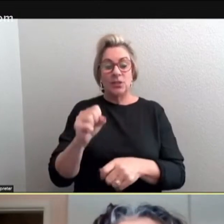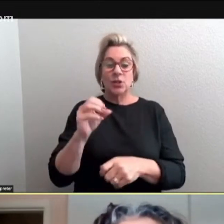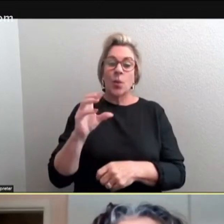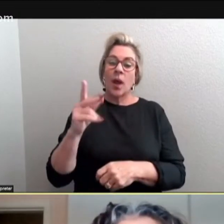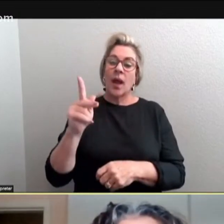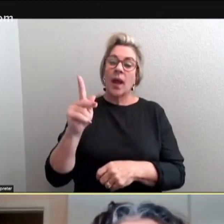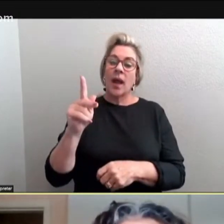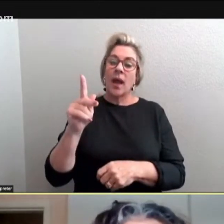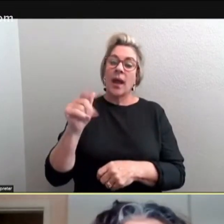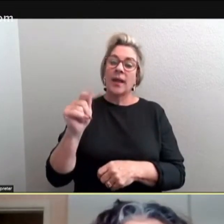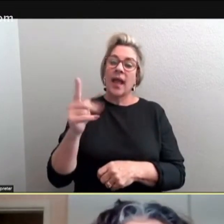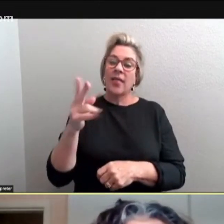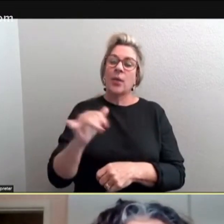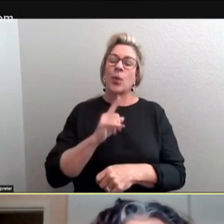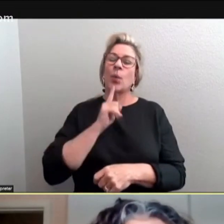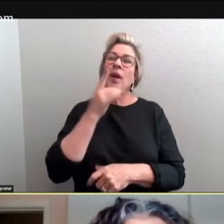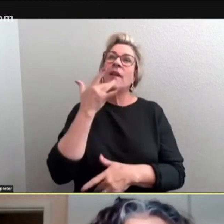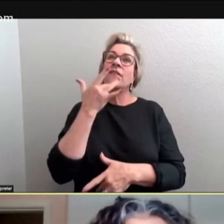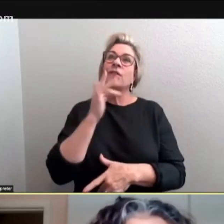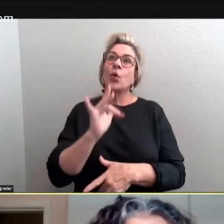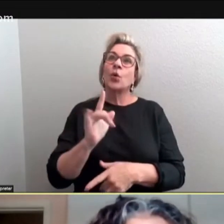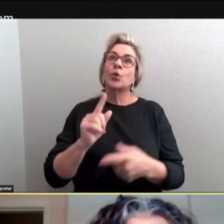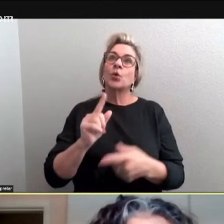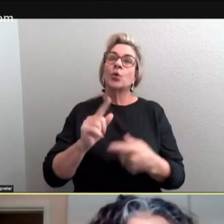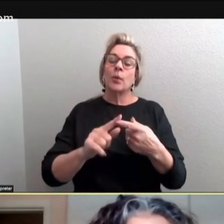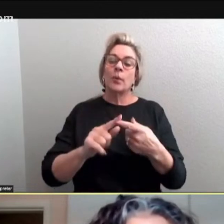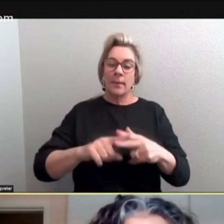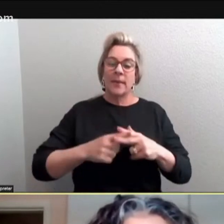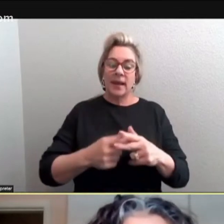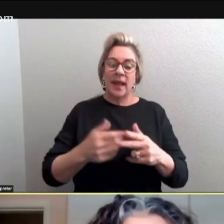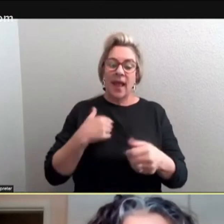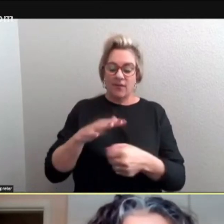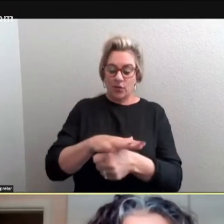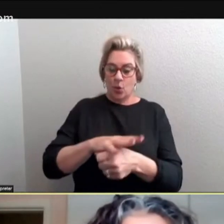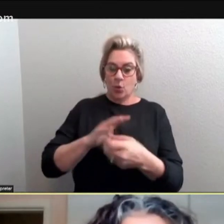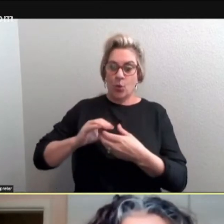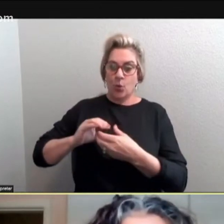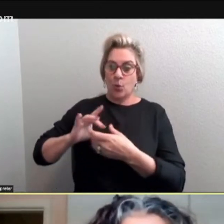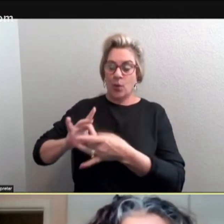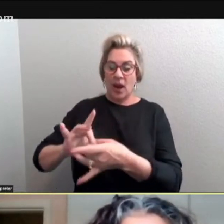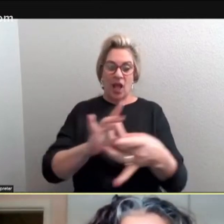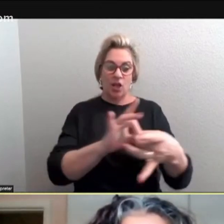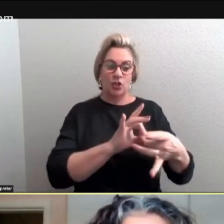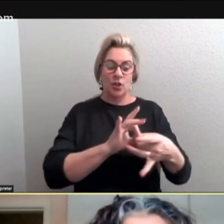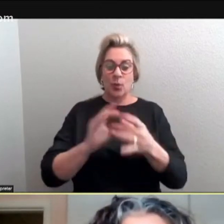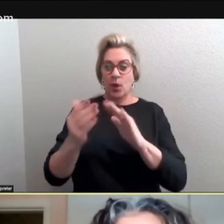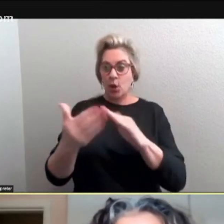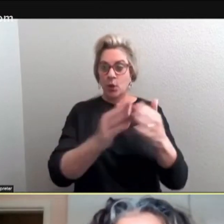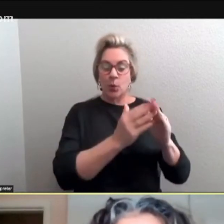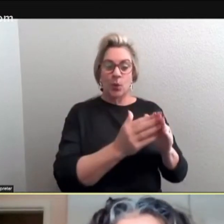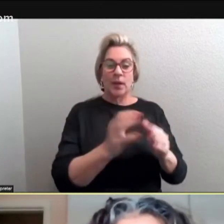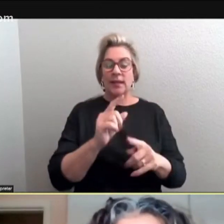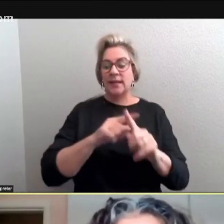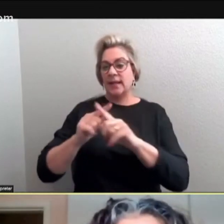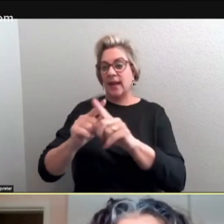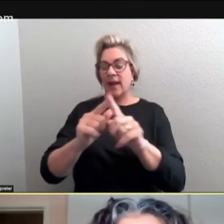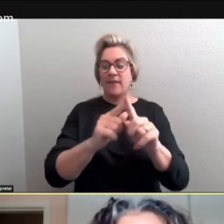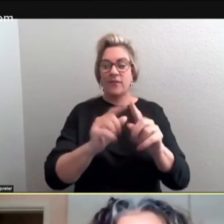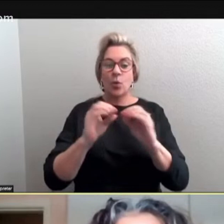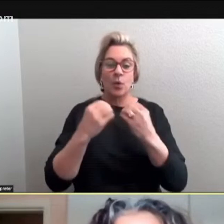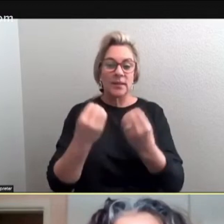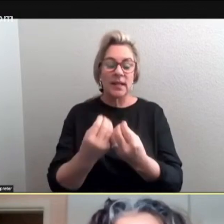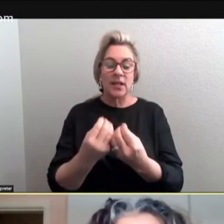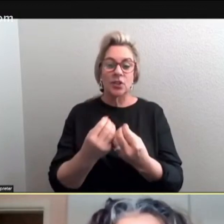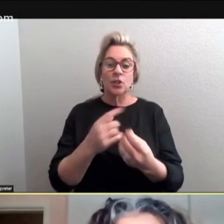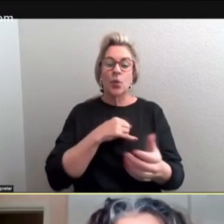is we're really fortunate to be on the ground and have local relationships as a community foundation. And so in terms of even identifying the need,